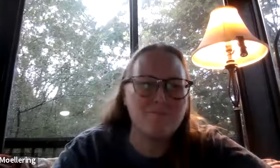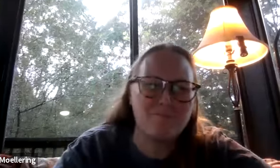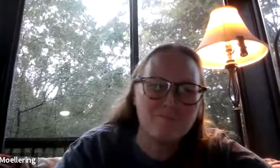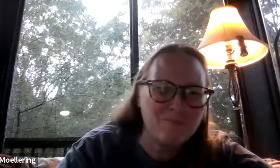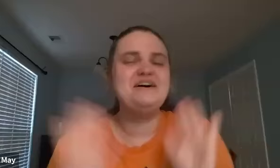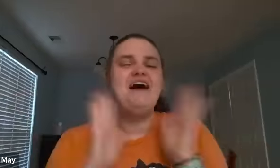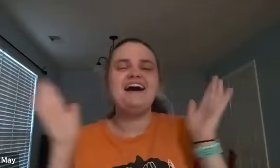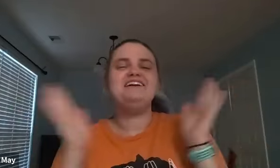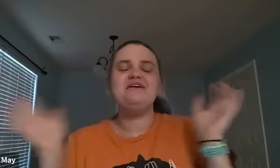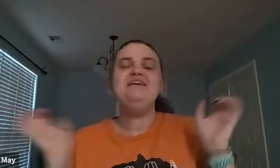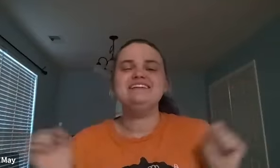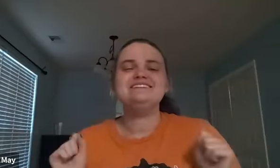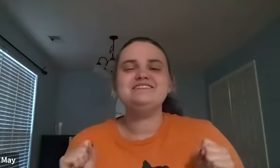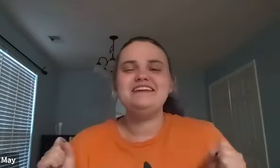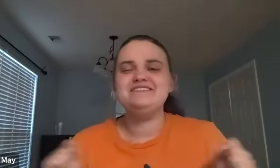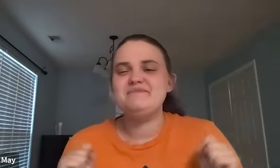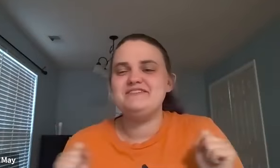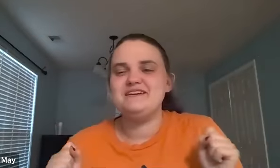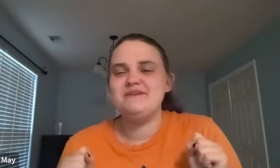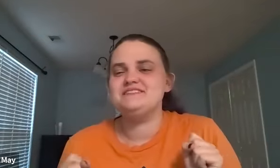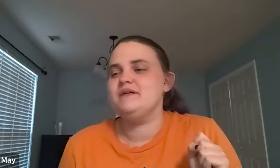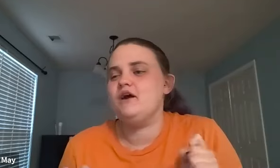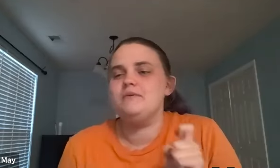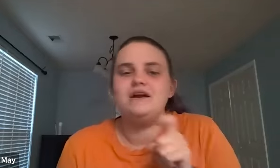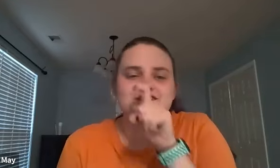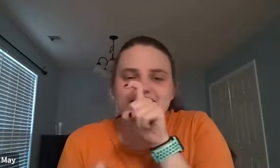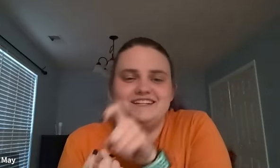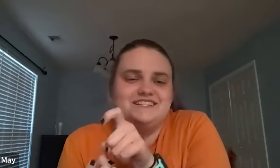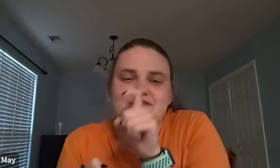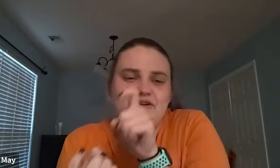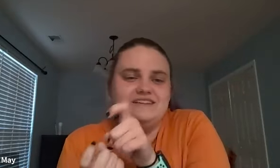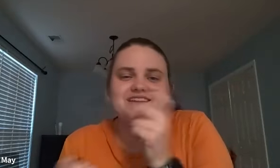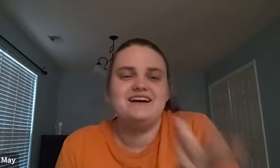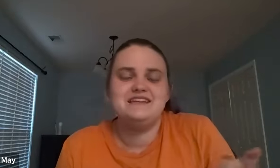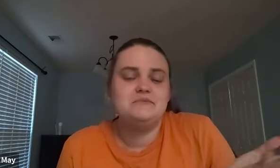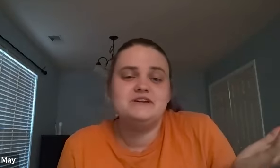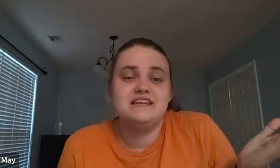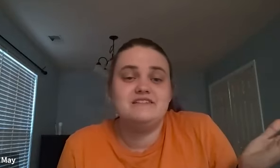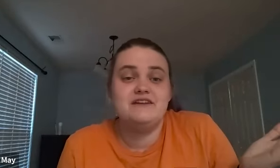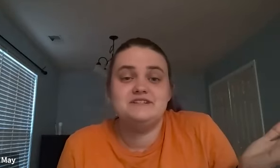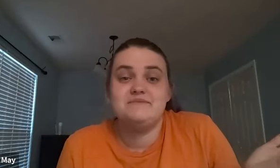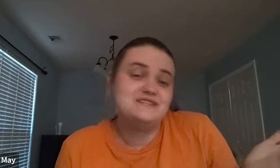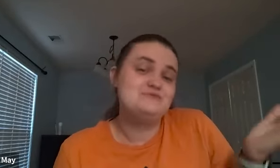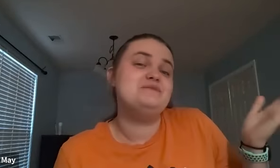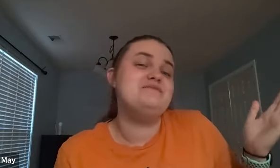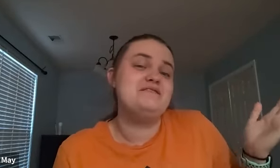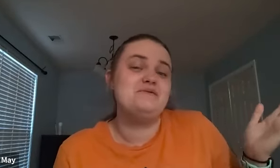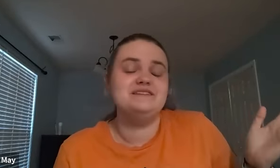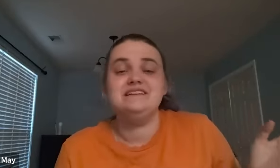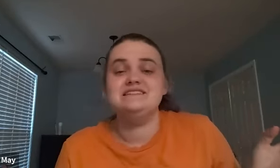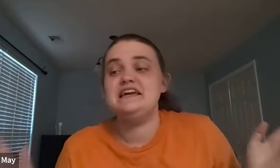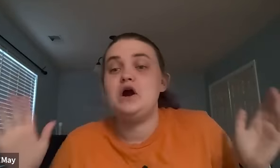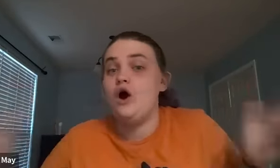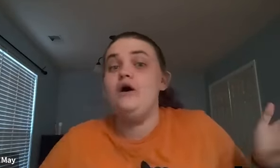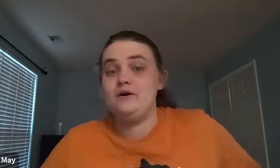I know. That's literally every time I think about this, I'm like, oh my gosh, like I just love all these signs. I'm going to say that every time. This is one of my favorite ones because they all are my